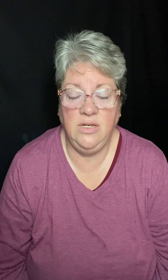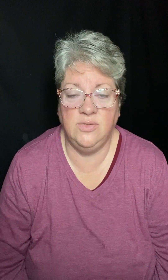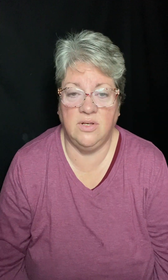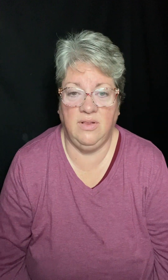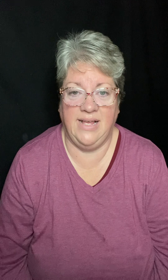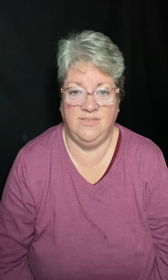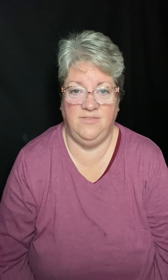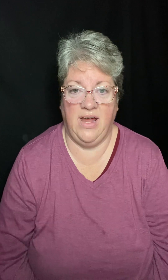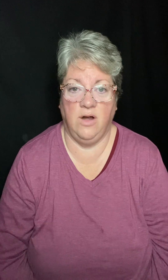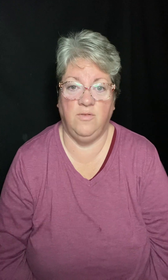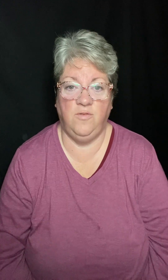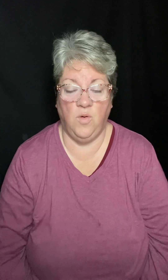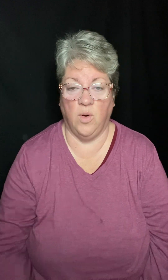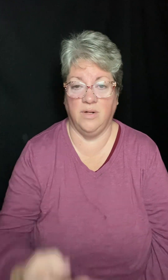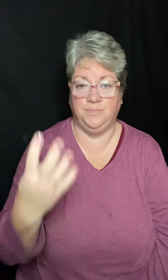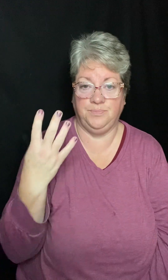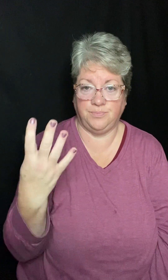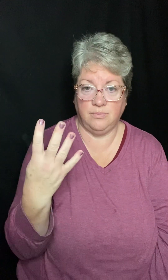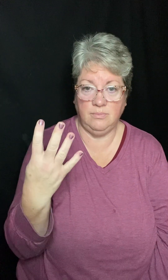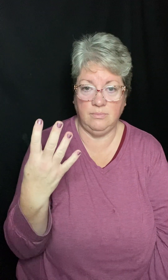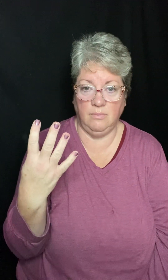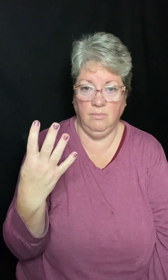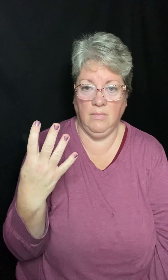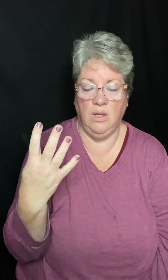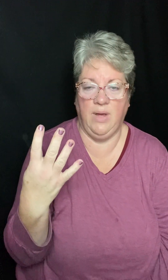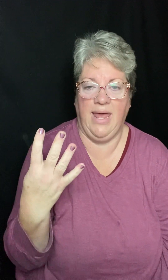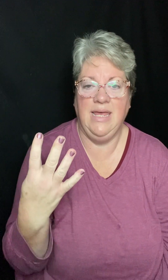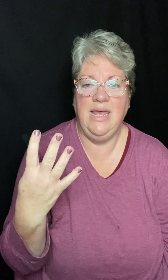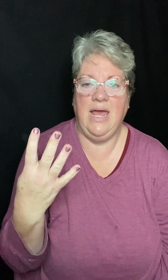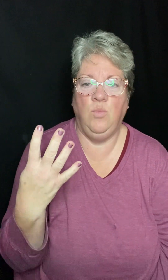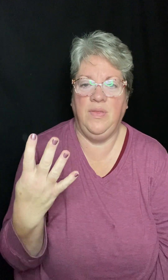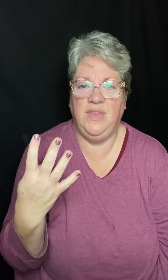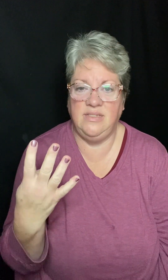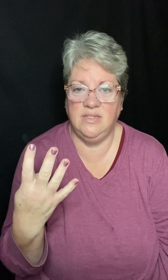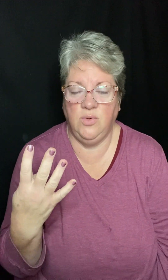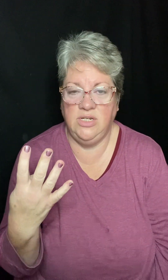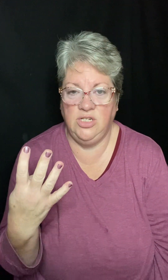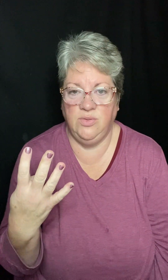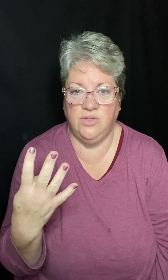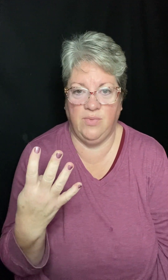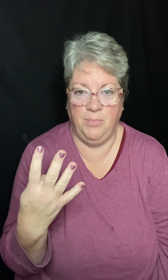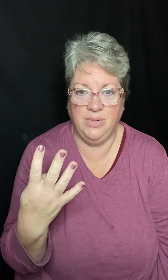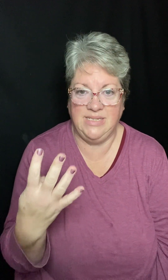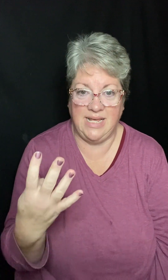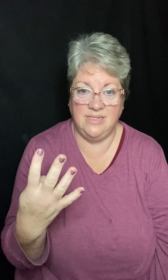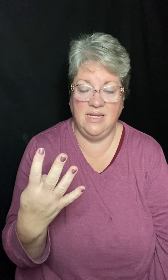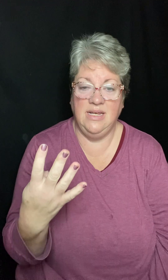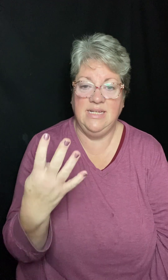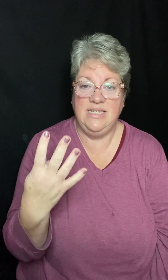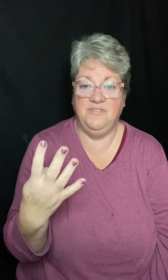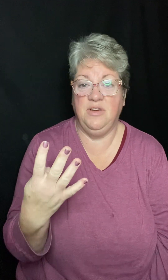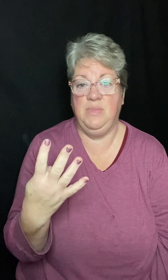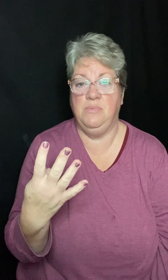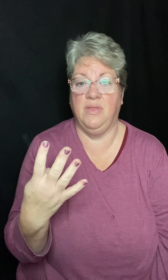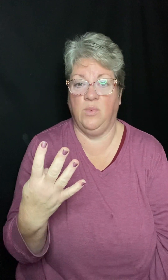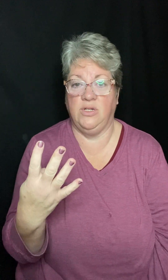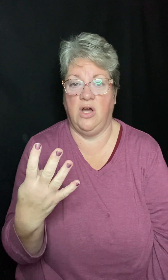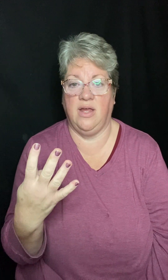a classifier 4. Okay, and what this is going to do is represent different people that we're talking